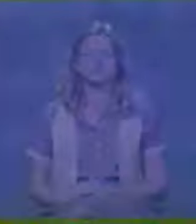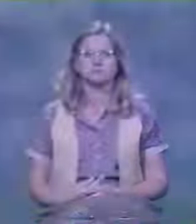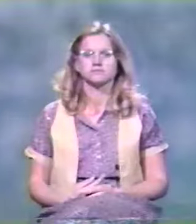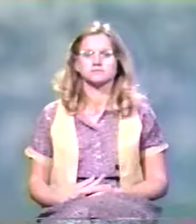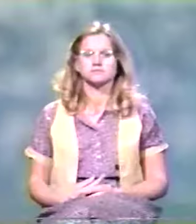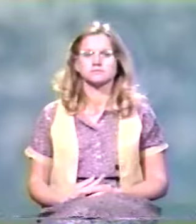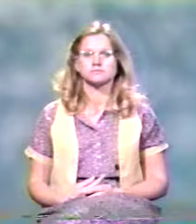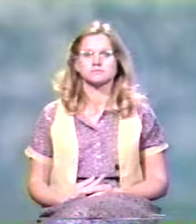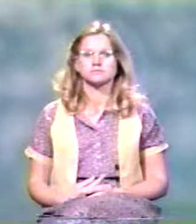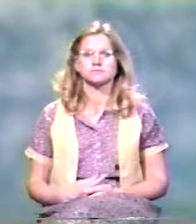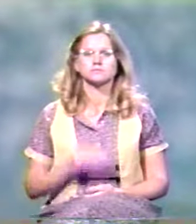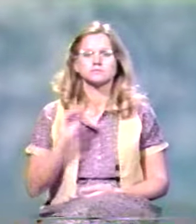To put,